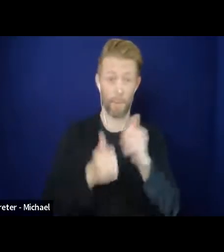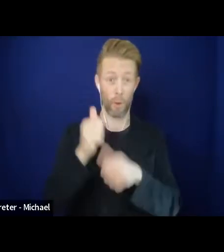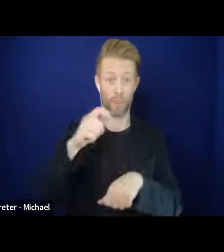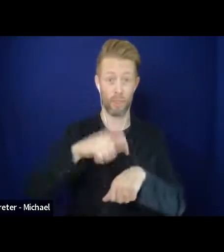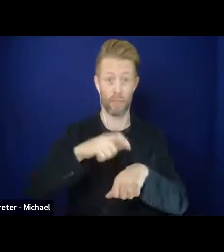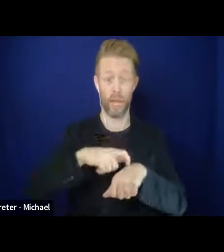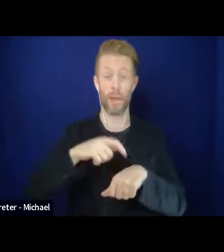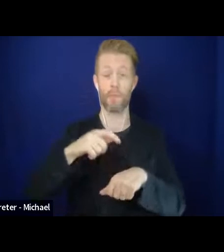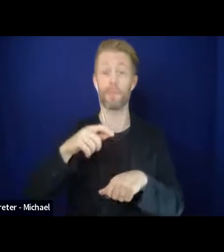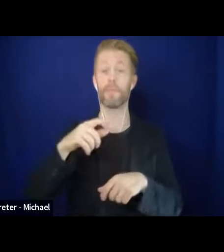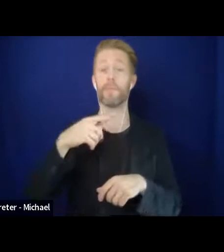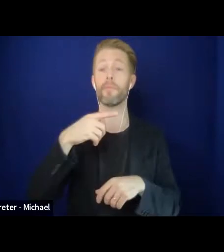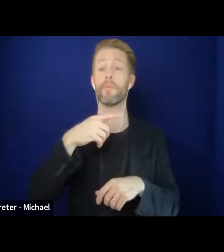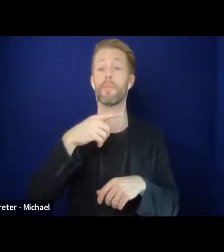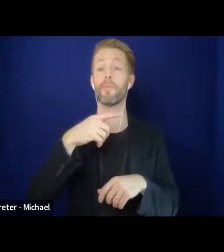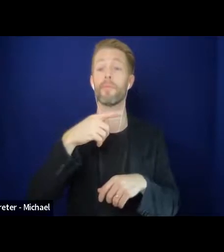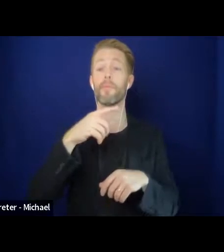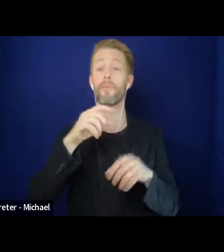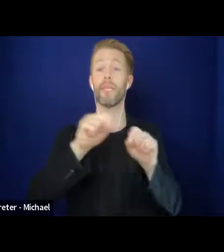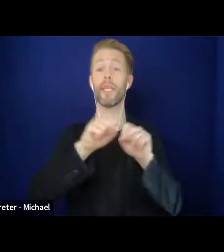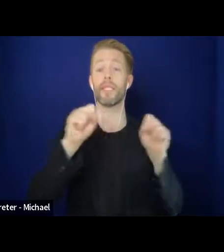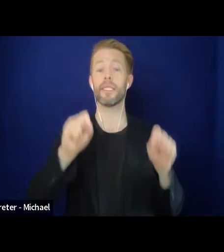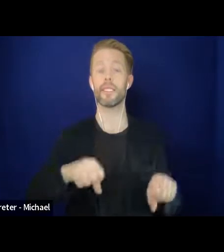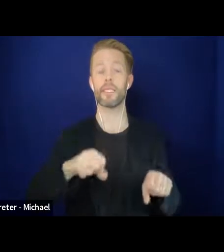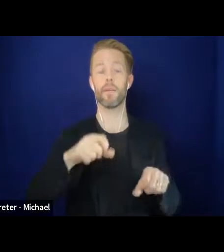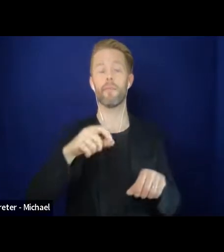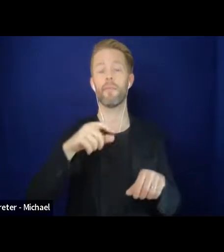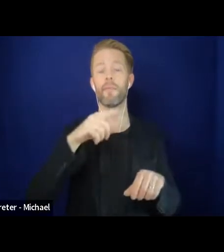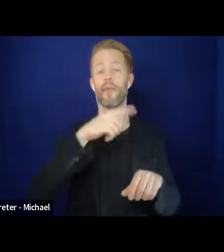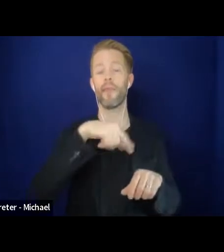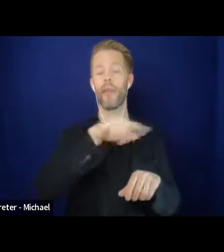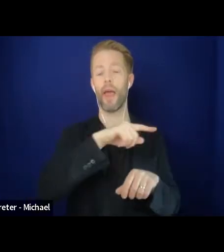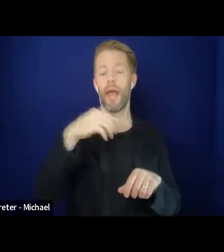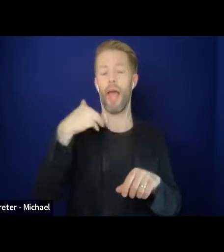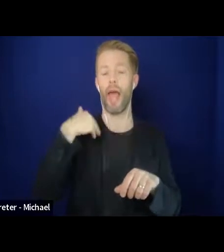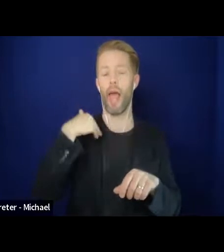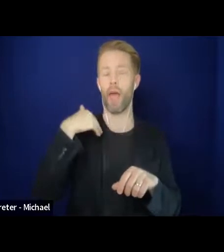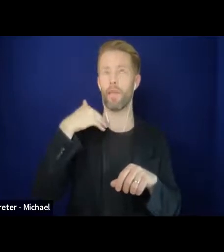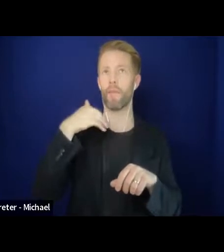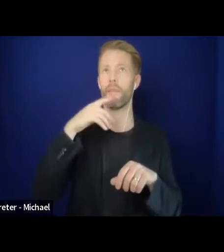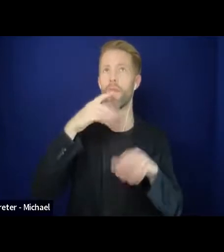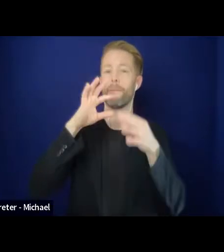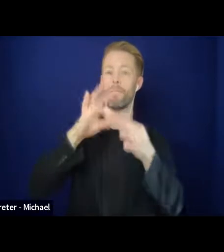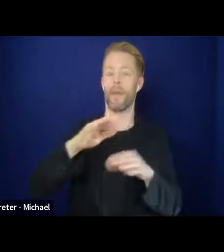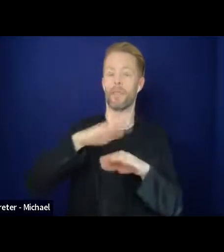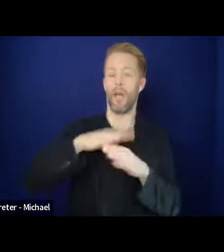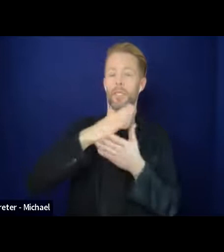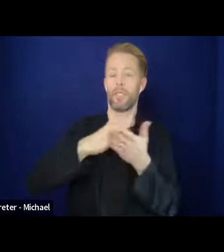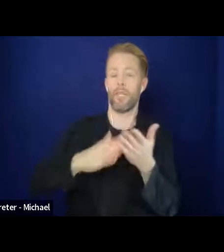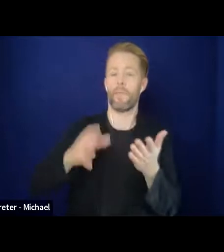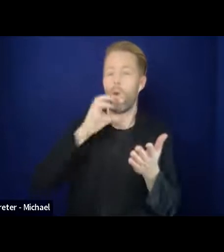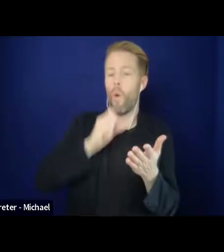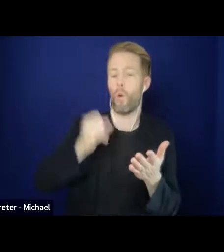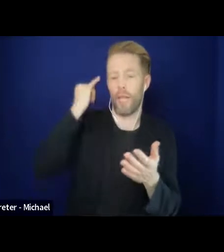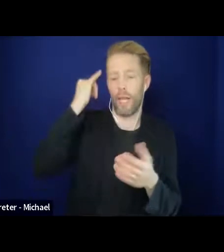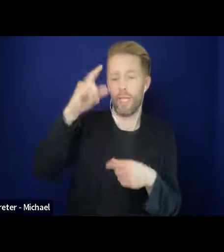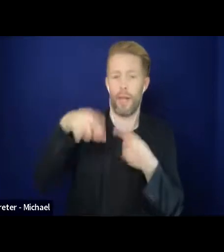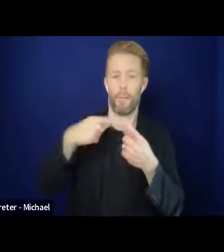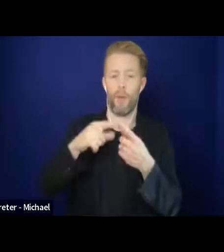are dependent upon an idea about disability that is not current, is